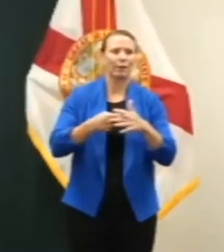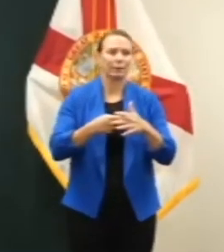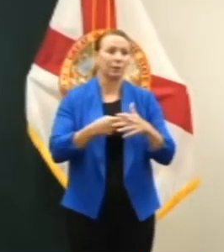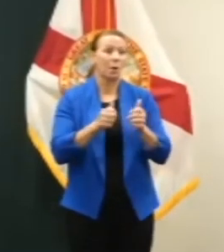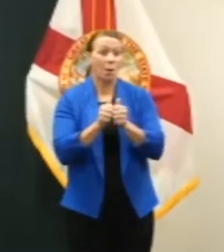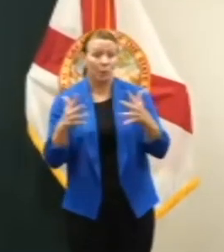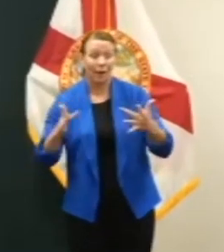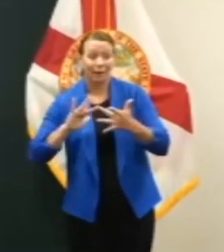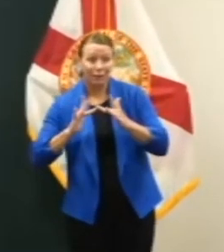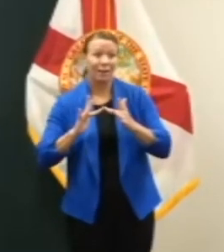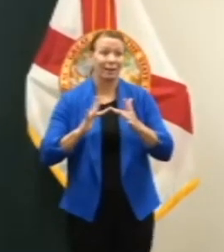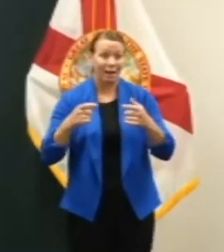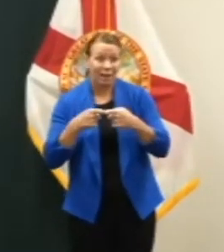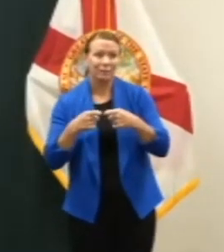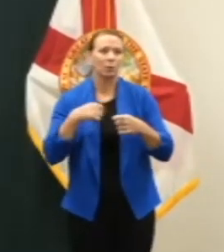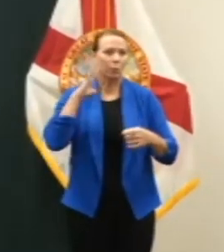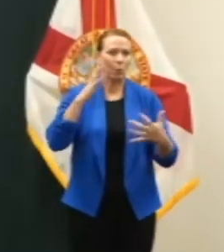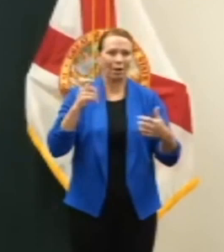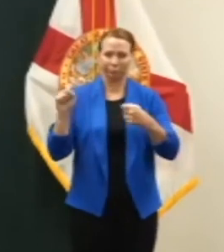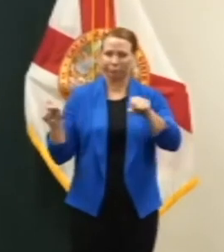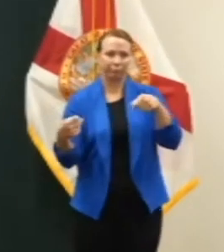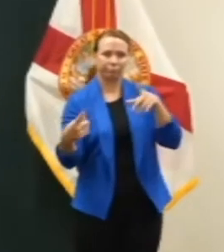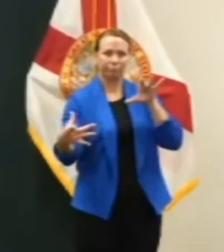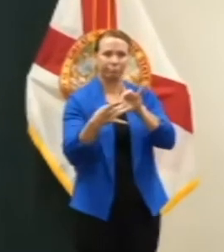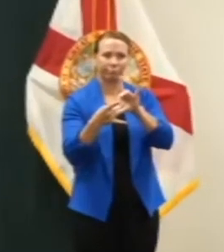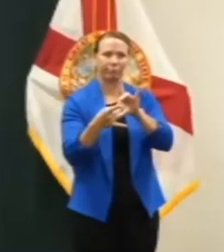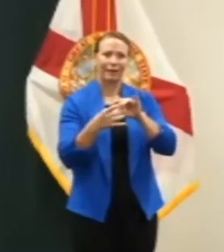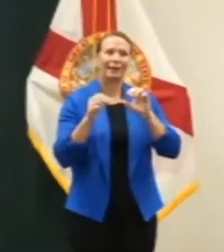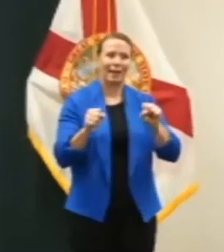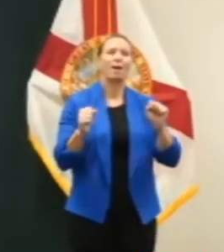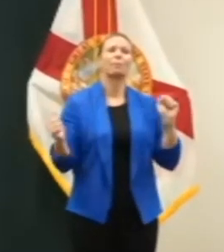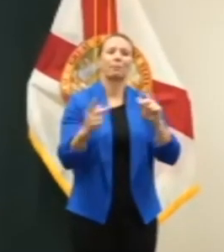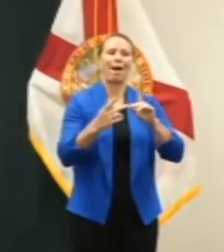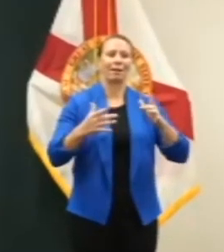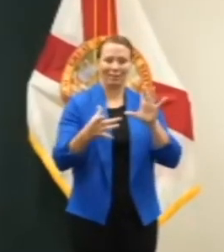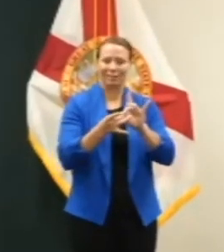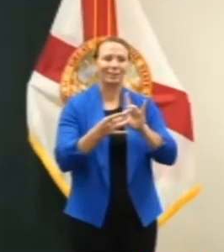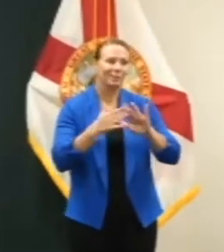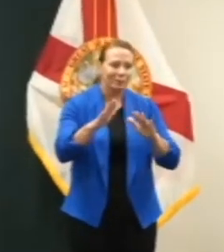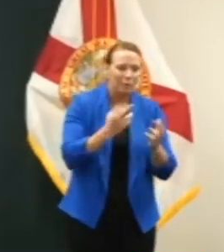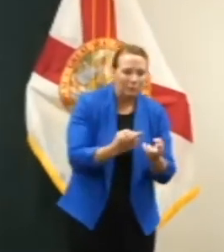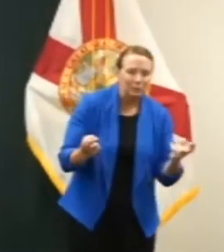connectivity and power, we want to get that there so people can get back and be connected again.